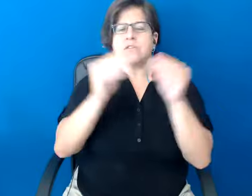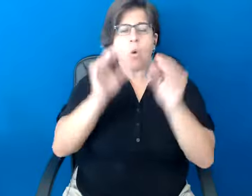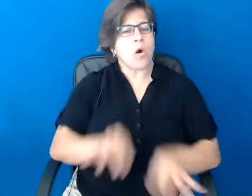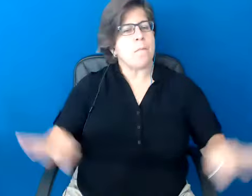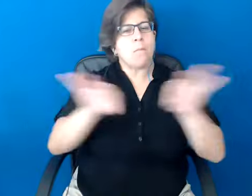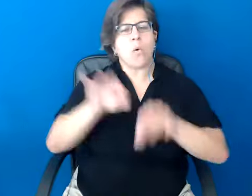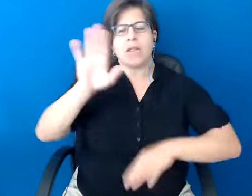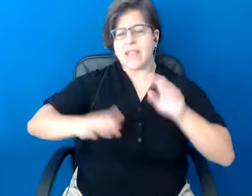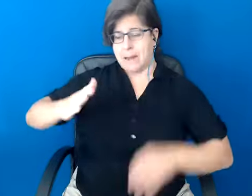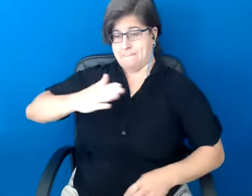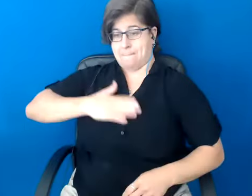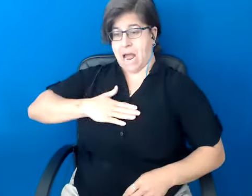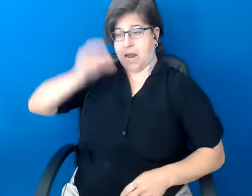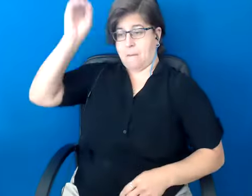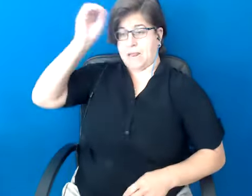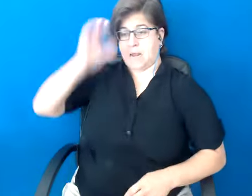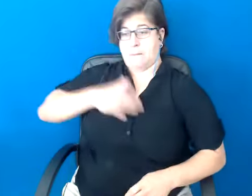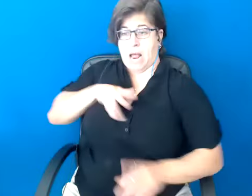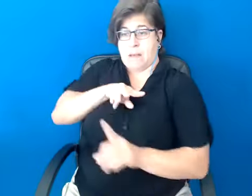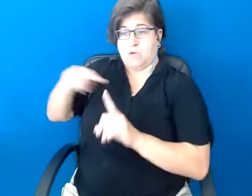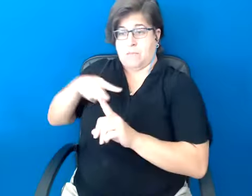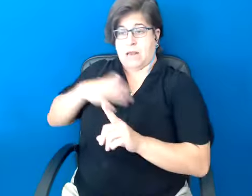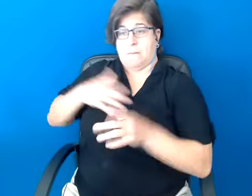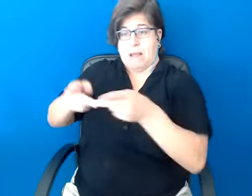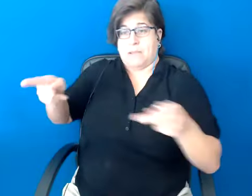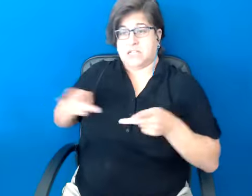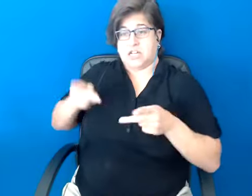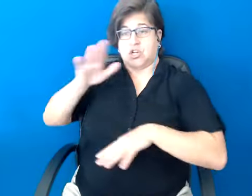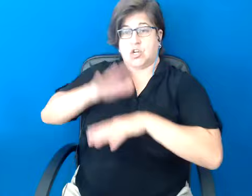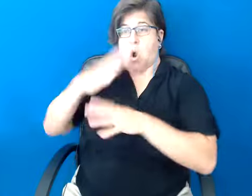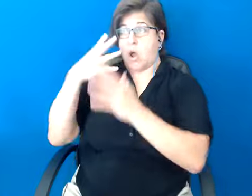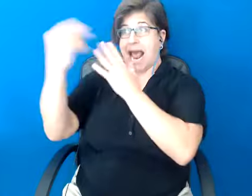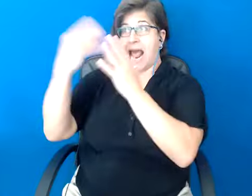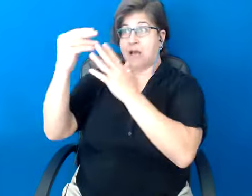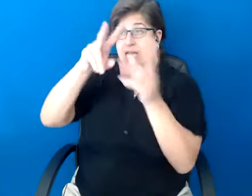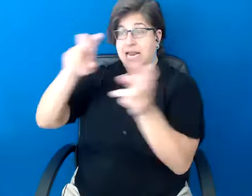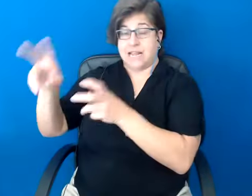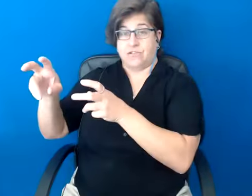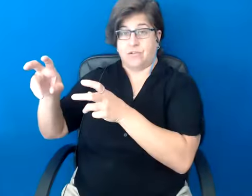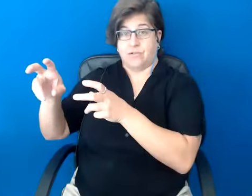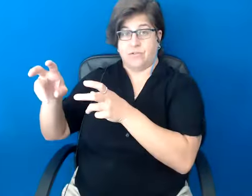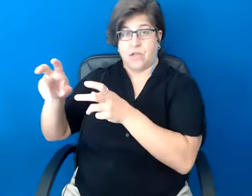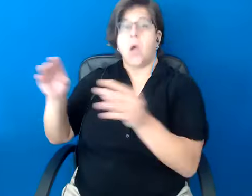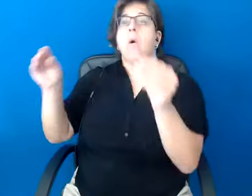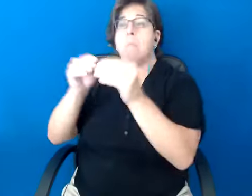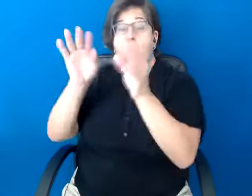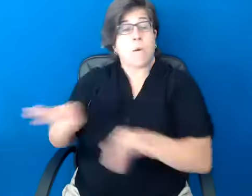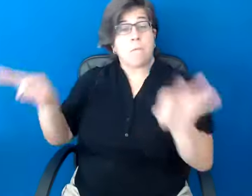So that's what it is, of far greater importance than my position on any other outside issue is